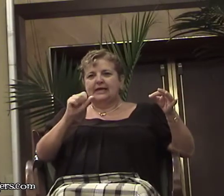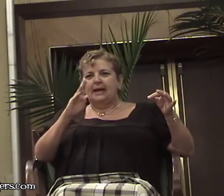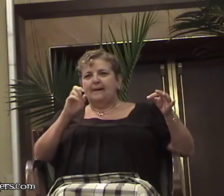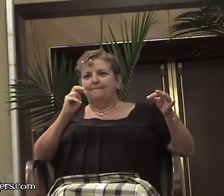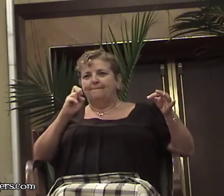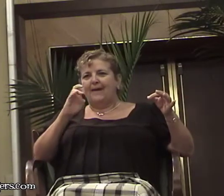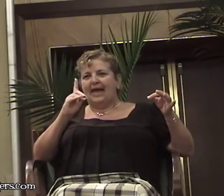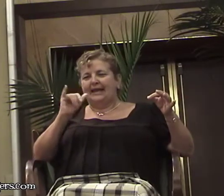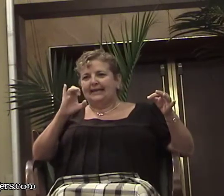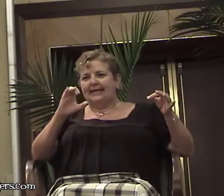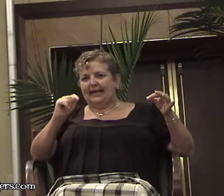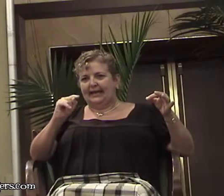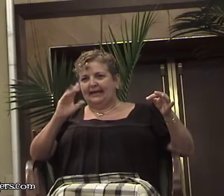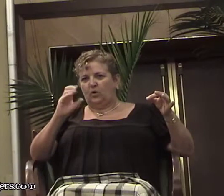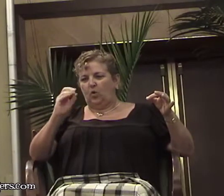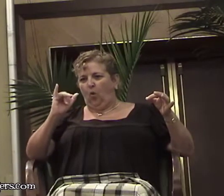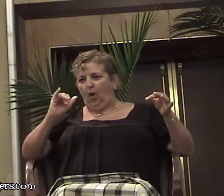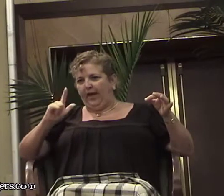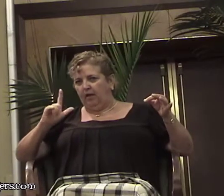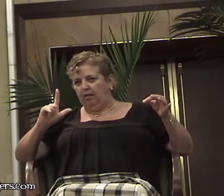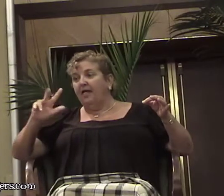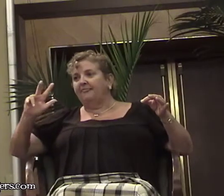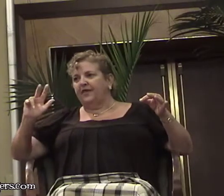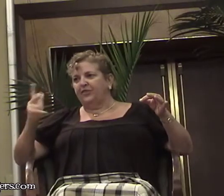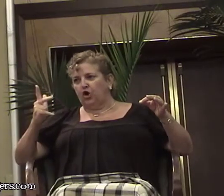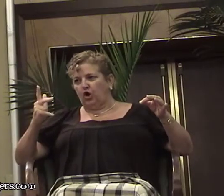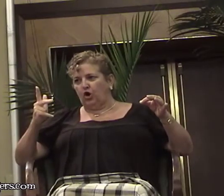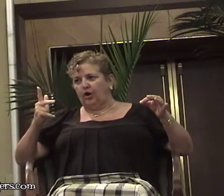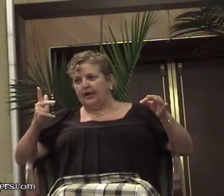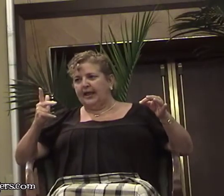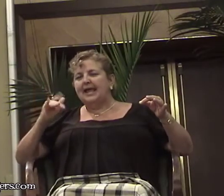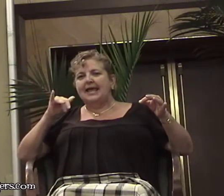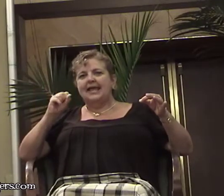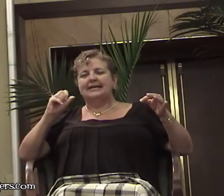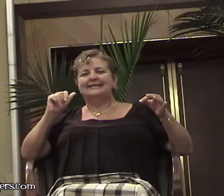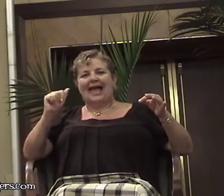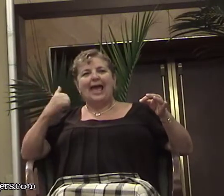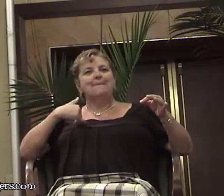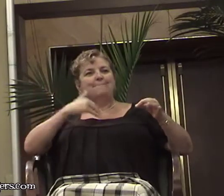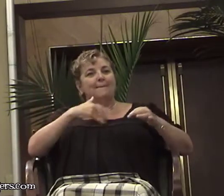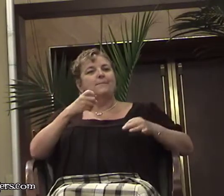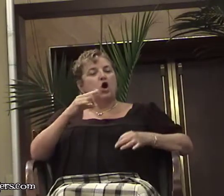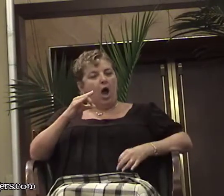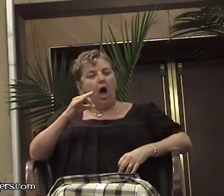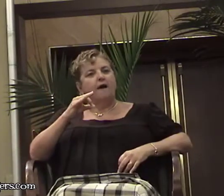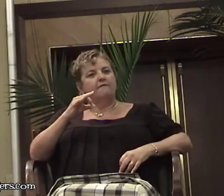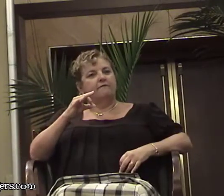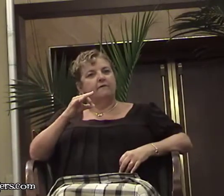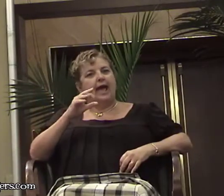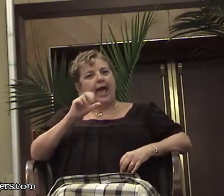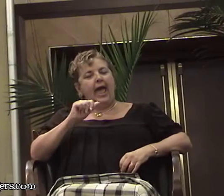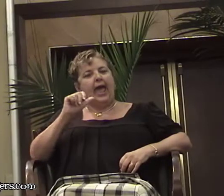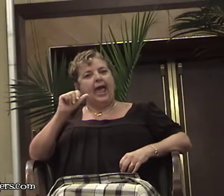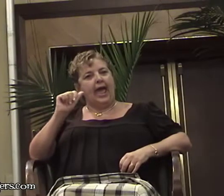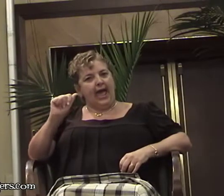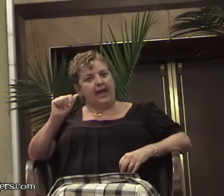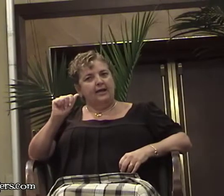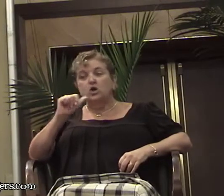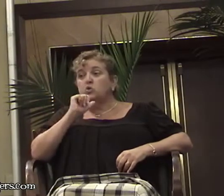followed by the statement, is a member of Alcoholics Anonymous. You won't see that in the newspaper, you won't see it on television, or you won't hear it on the